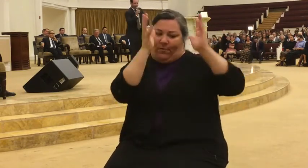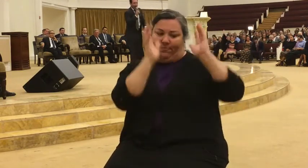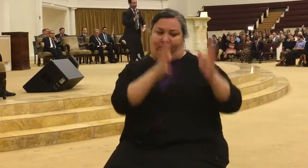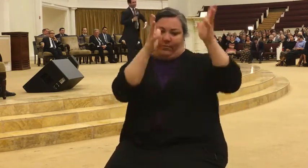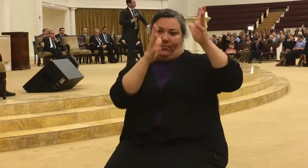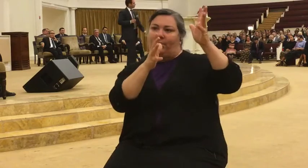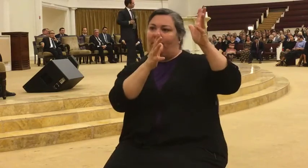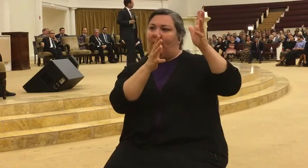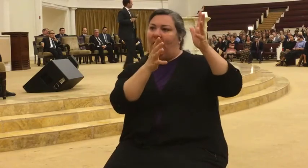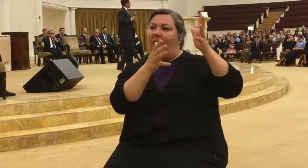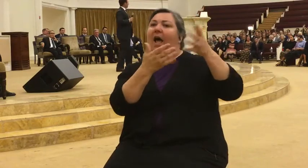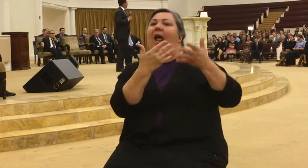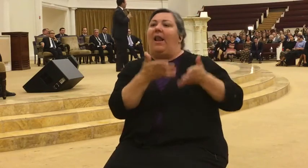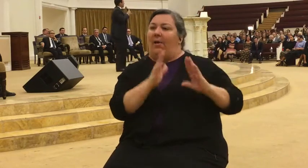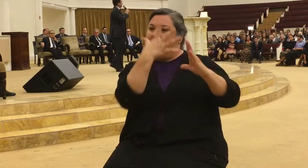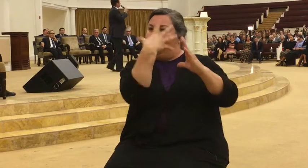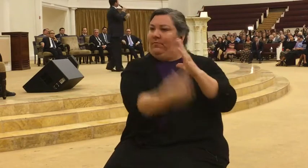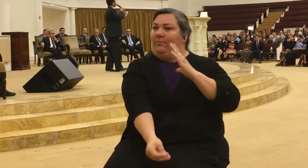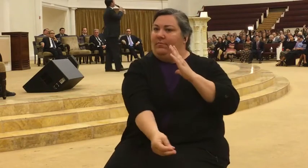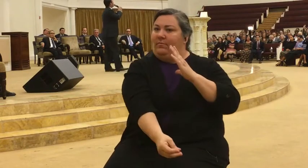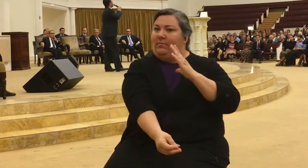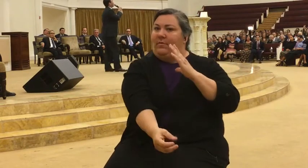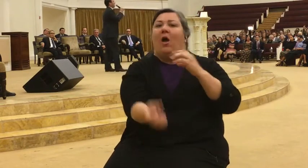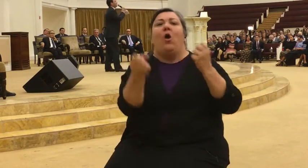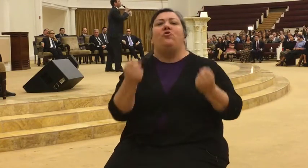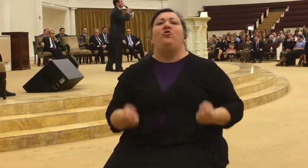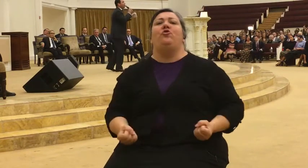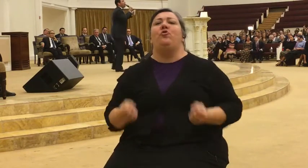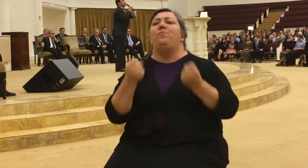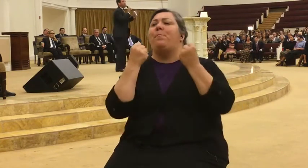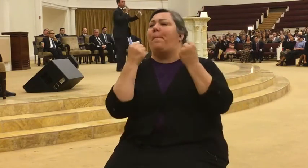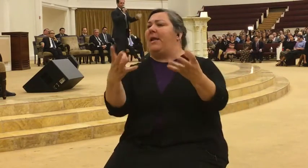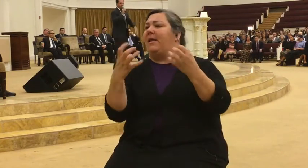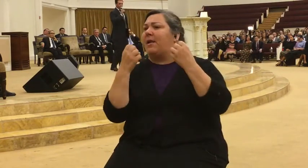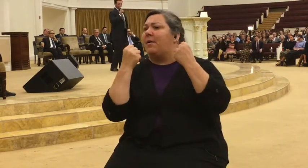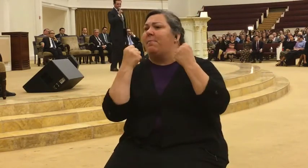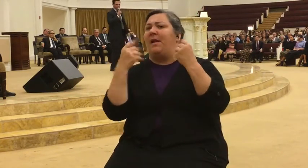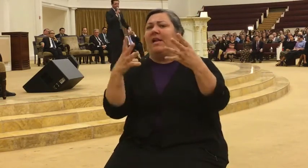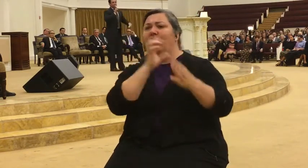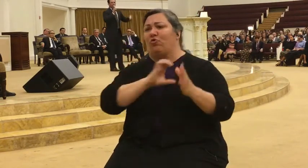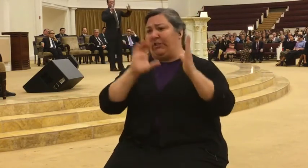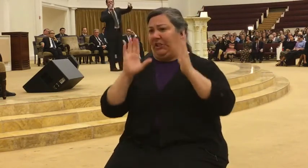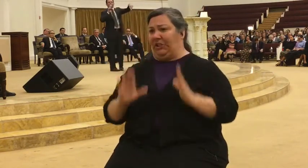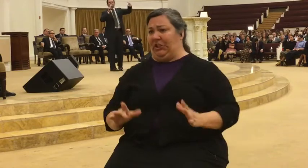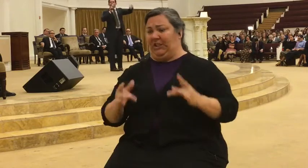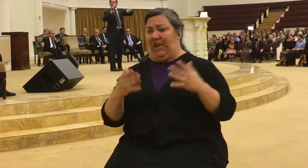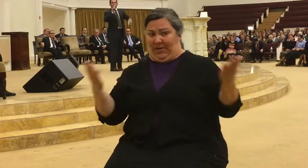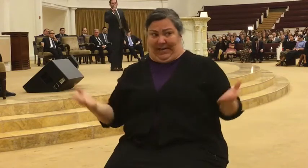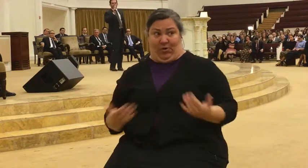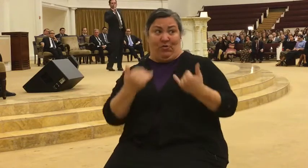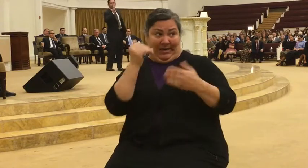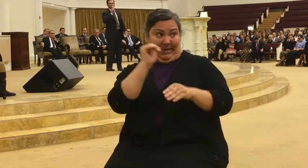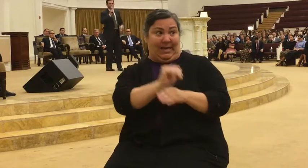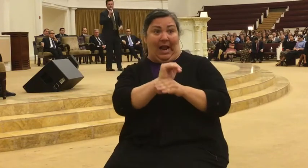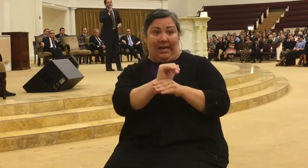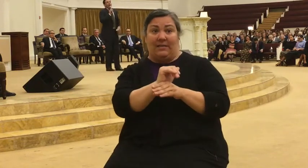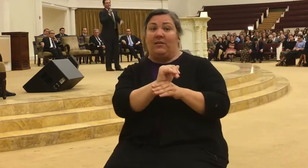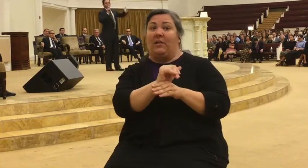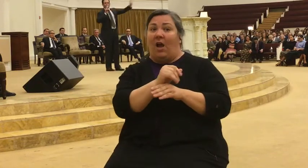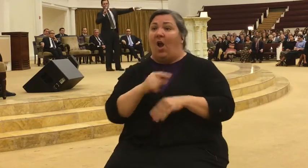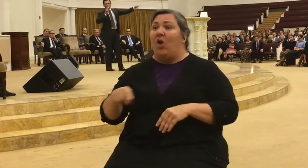them die. There are too many well-meaning, wonderful Christians that are here tonight under the sound of my